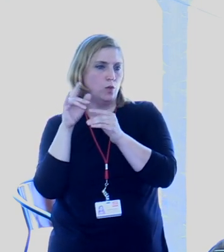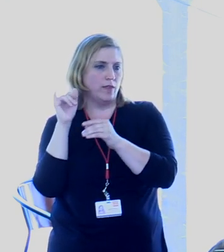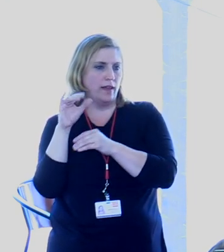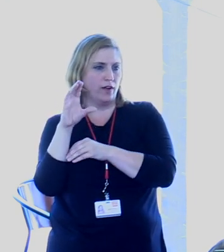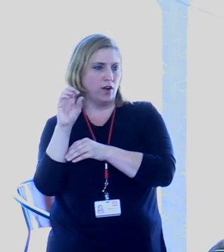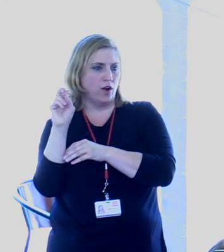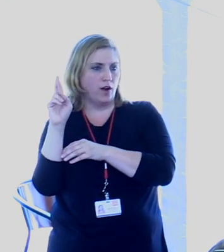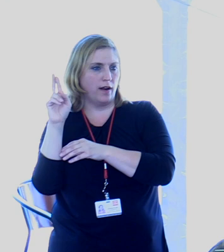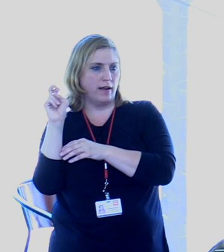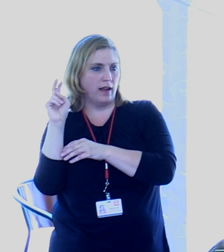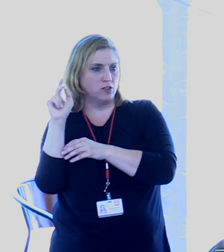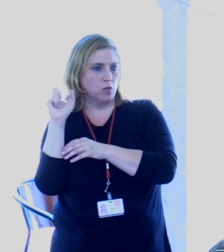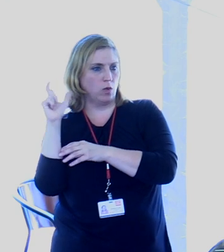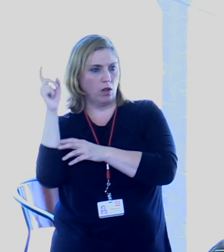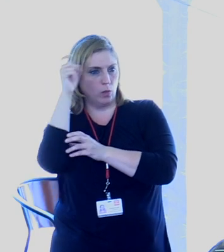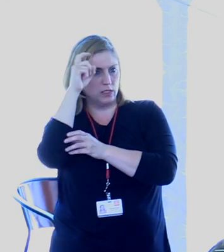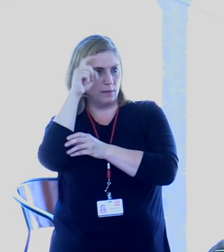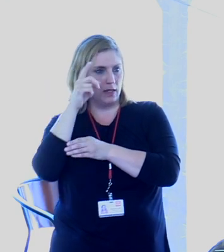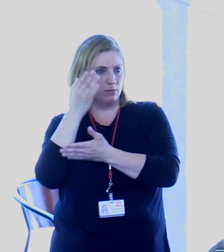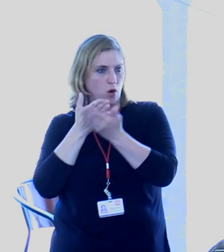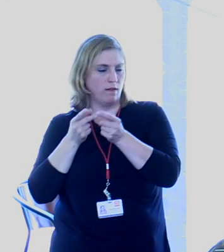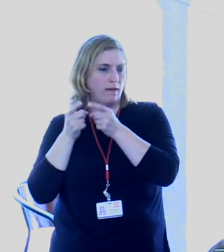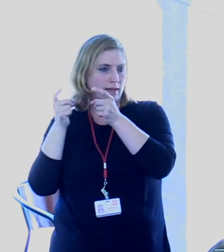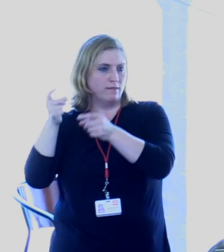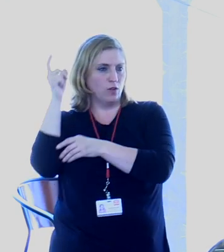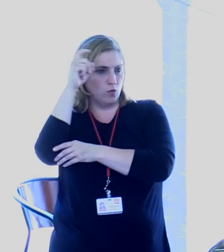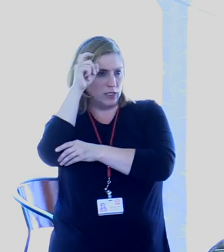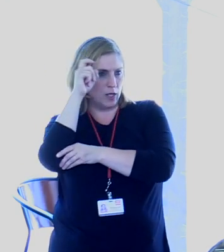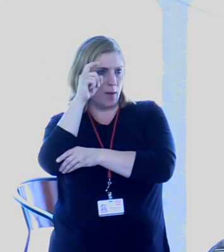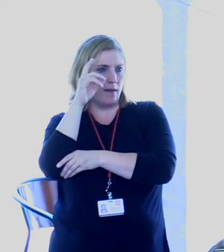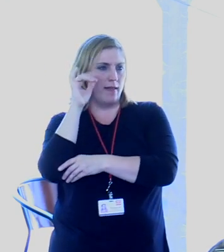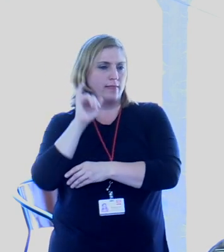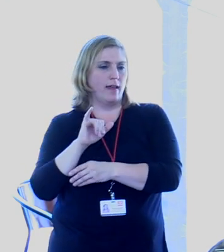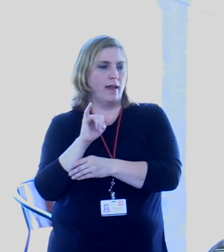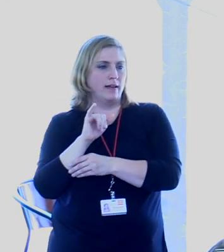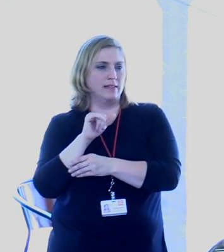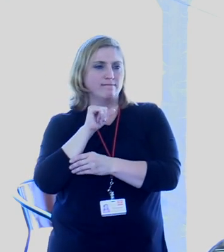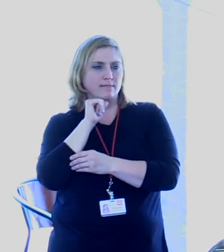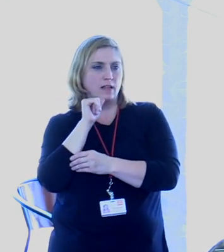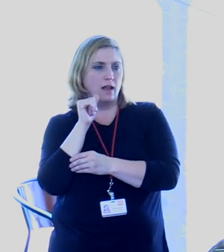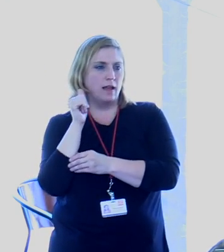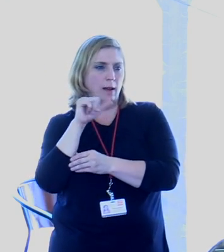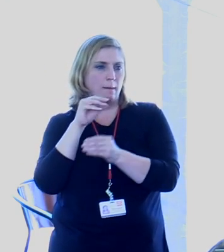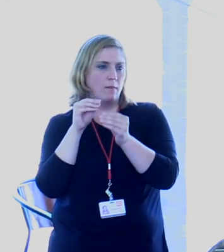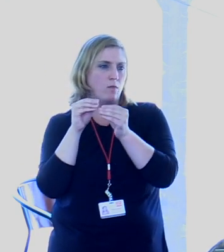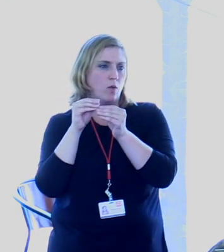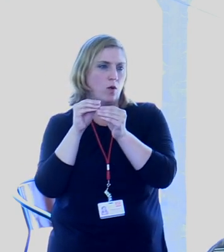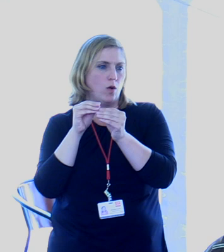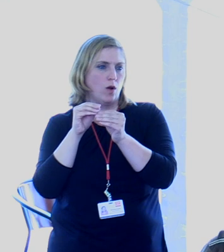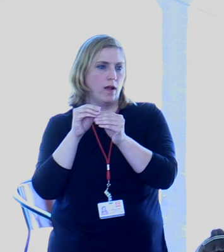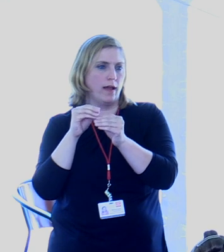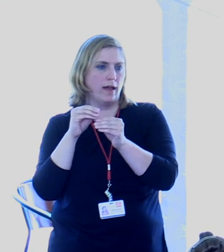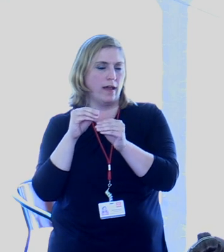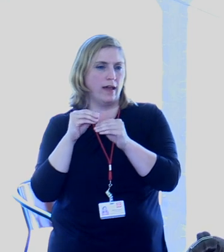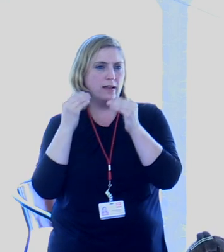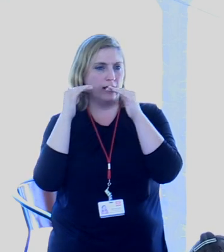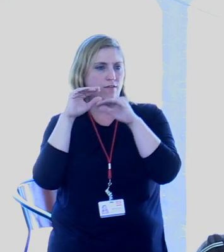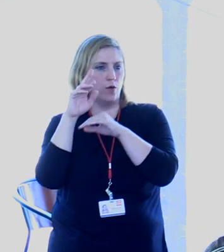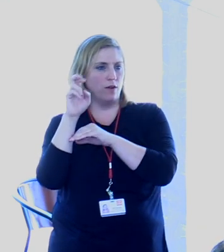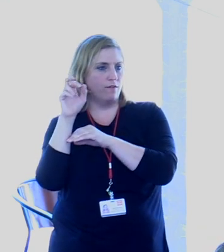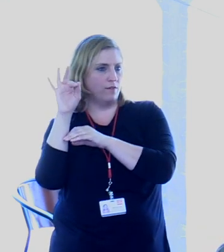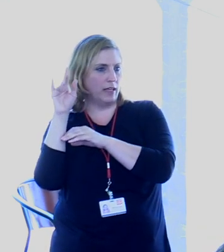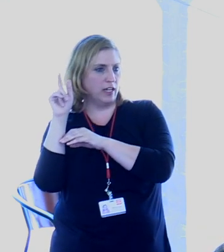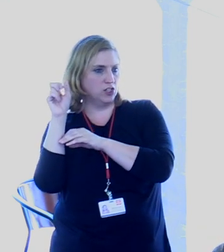wisdom is also part of the gift of wisdom, that it's no longer at the level of reflection. Okay, it's not a